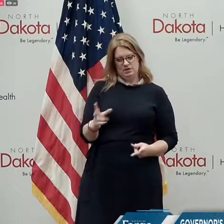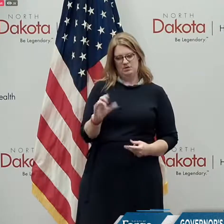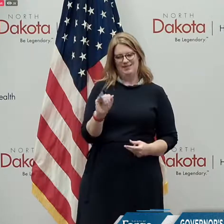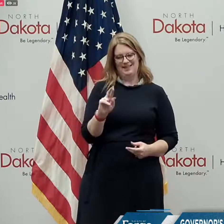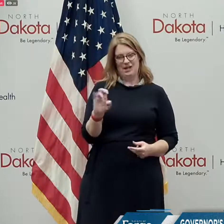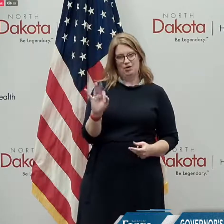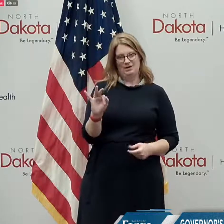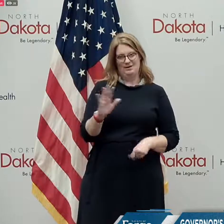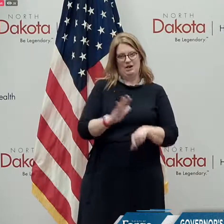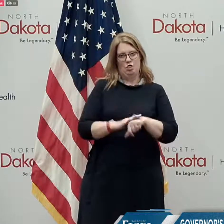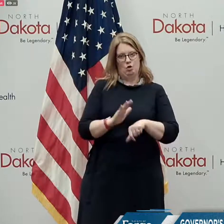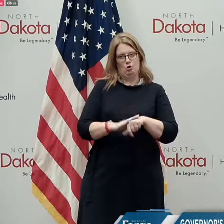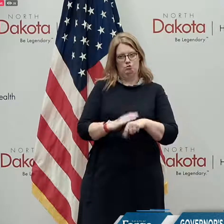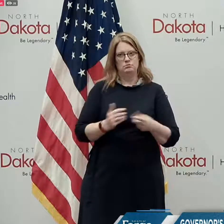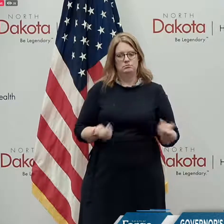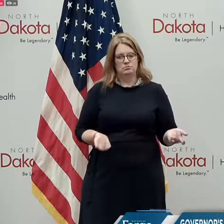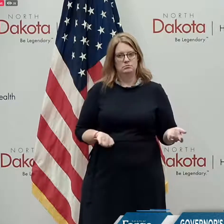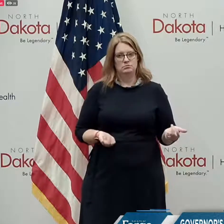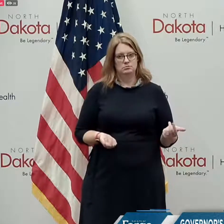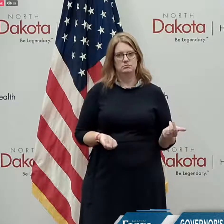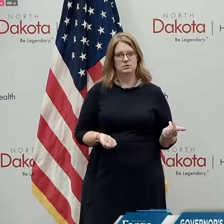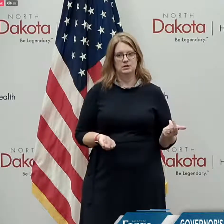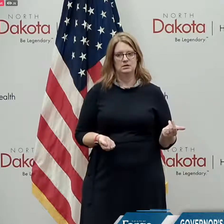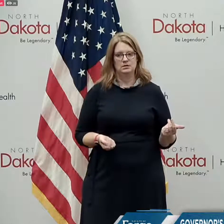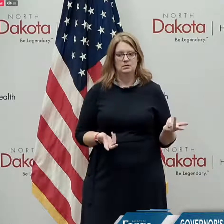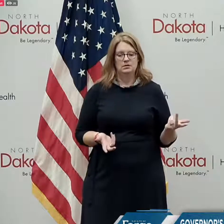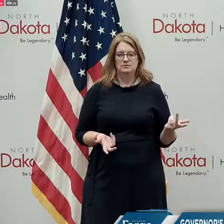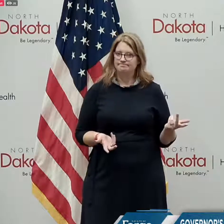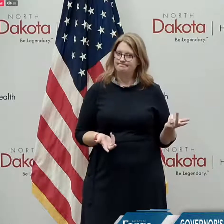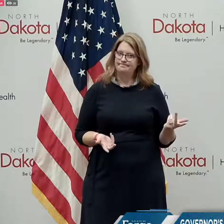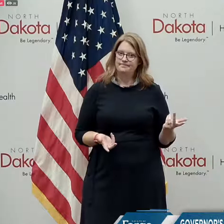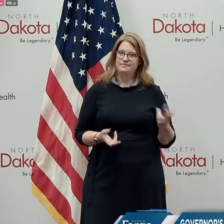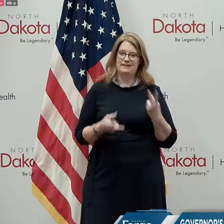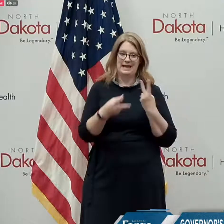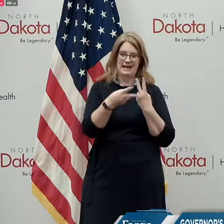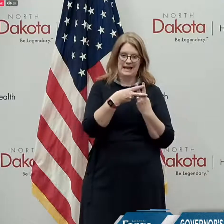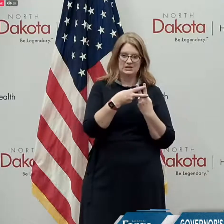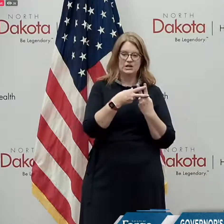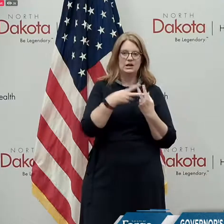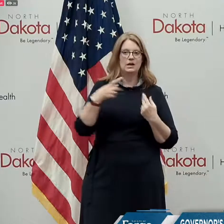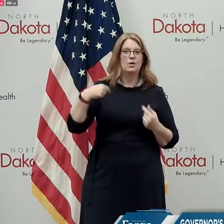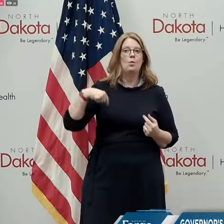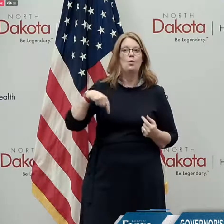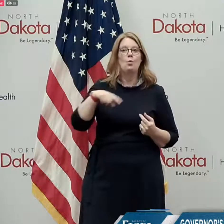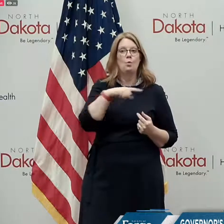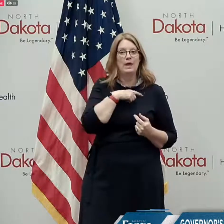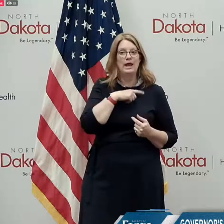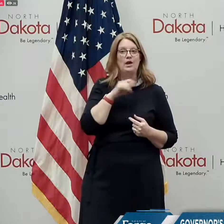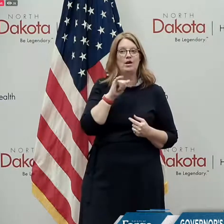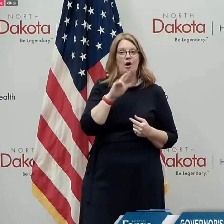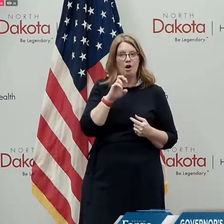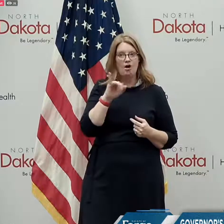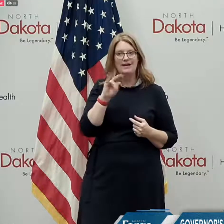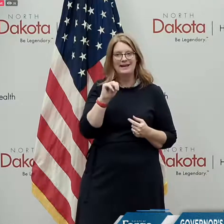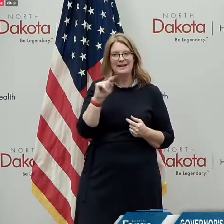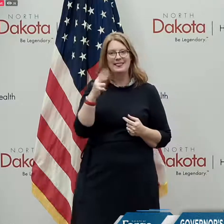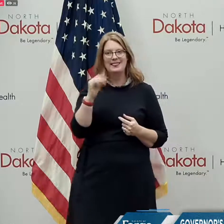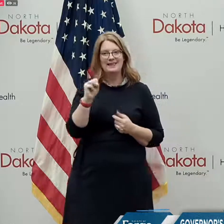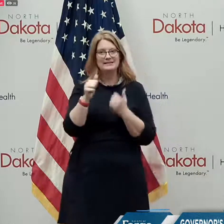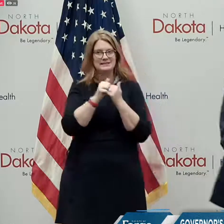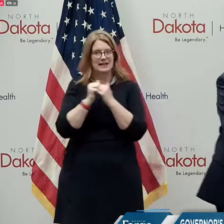do it from an informed position because, as they say, hashtag we are in this together. Thank